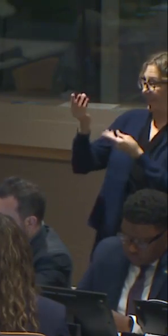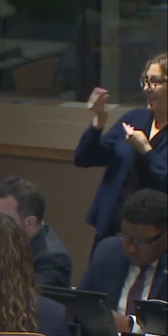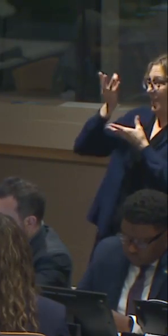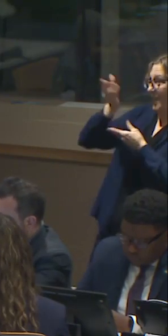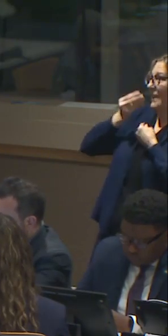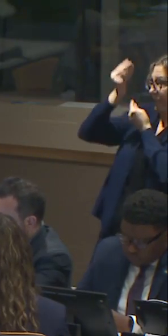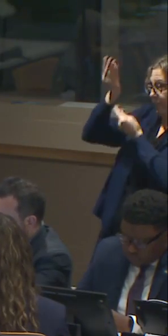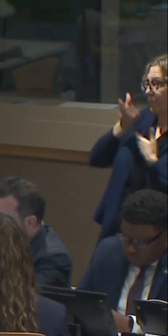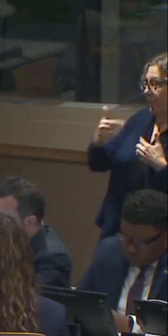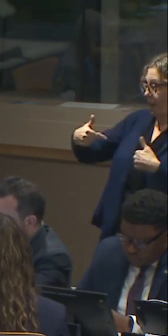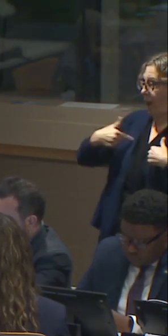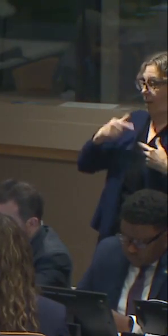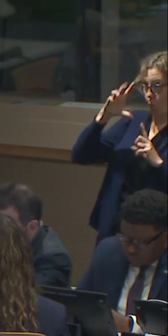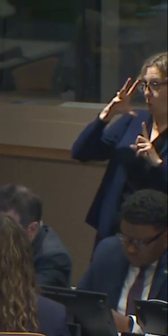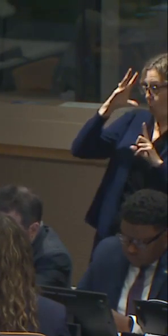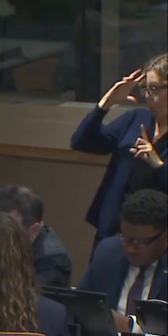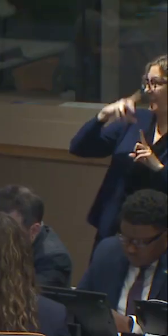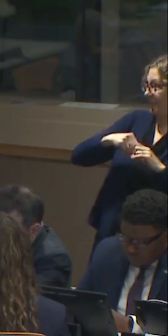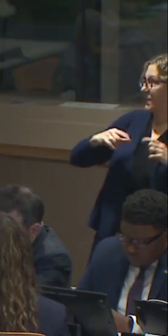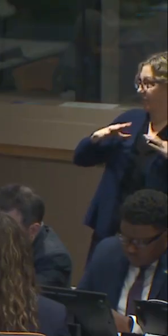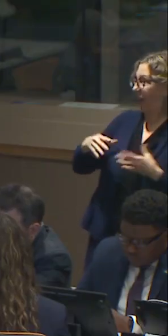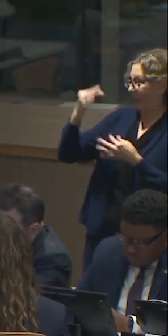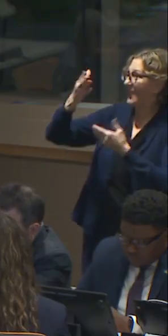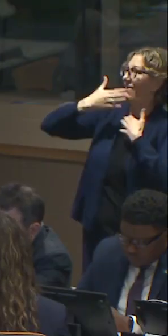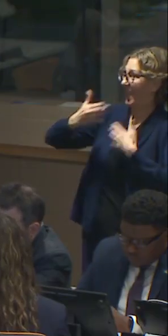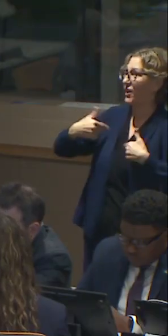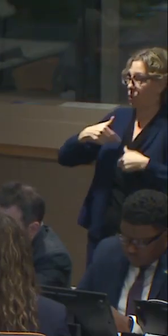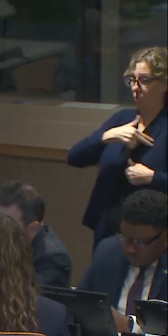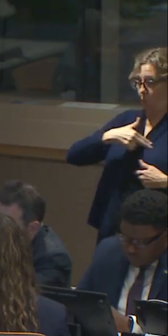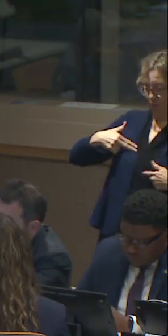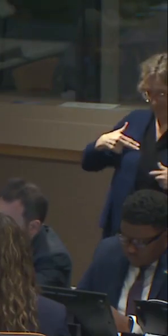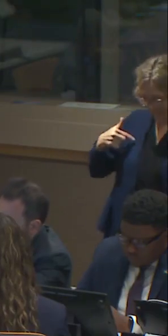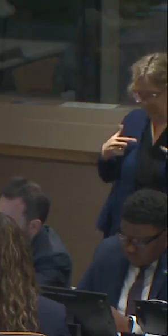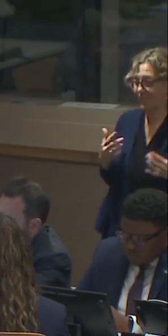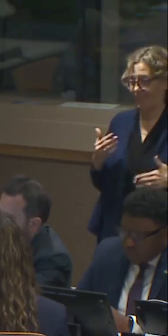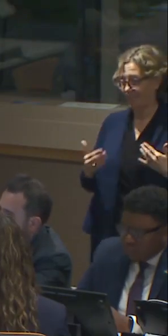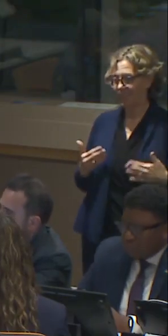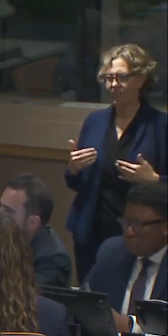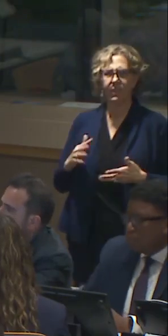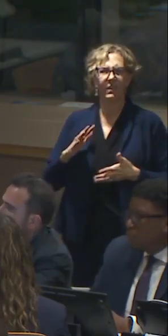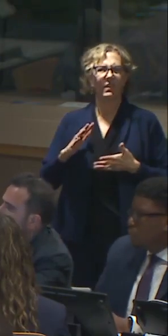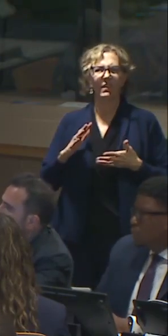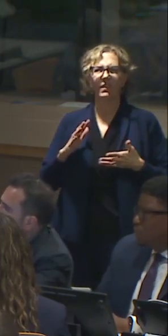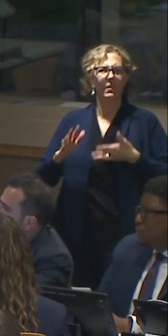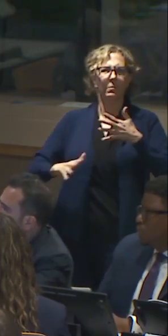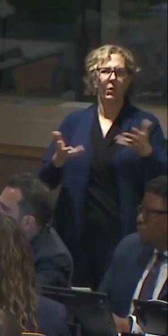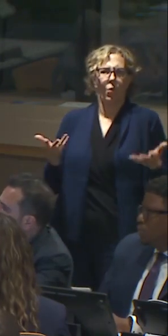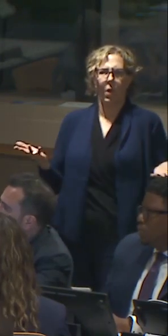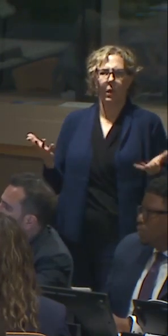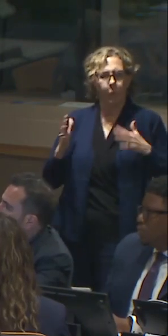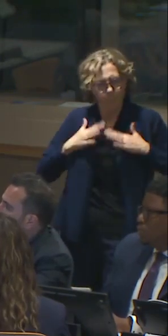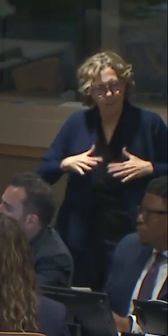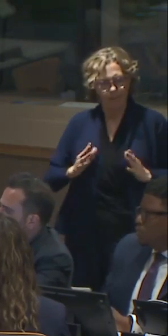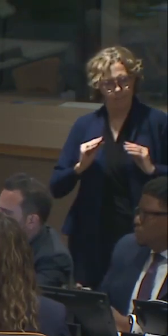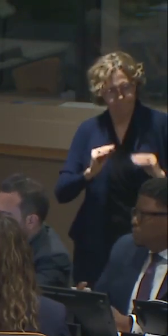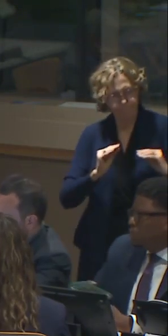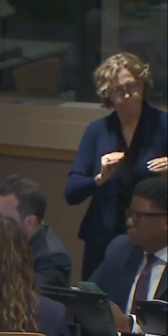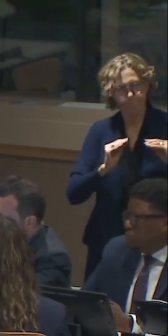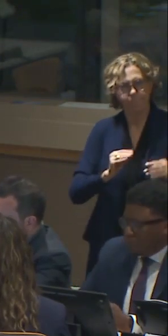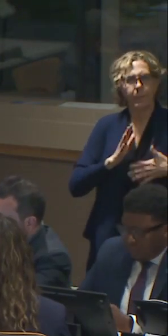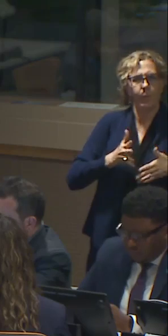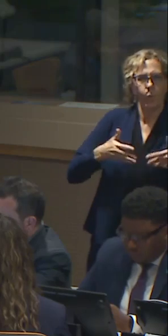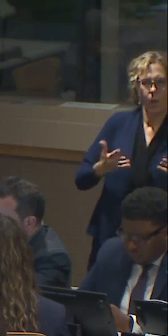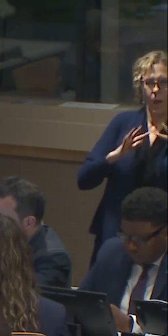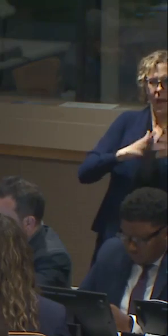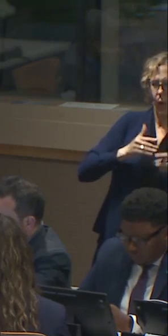to be autistic. You have to know, because I'm autistic, these things happen. And our providers are not adding that so